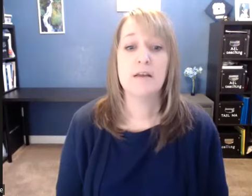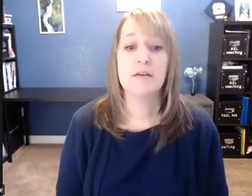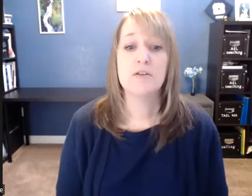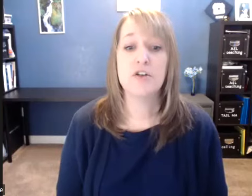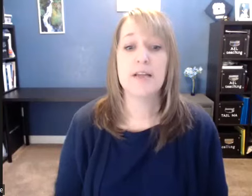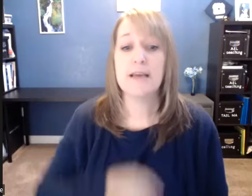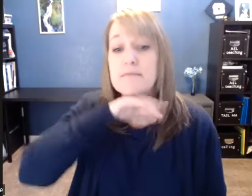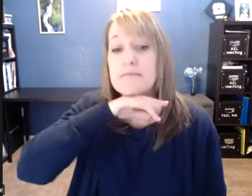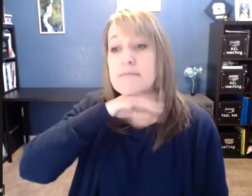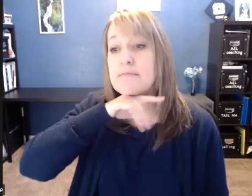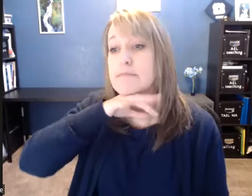dirty,